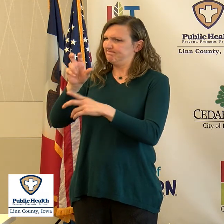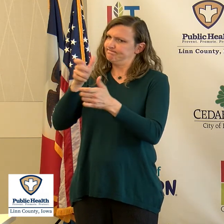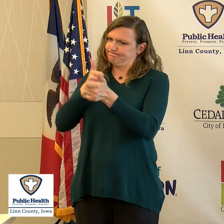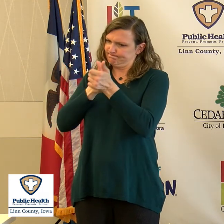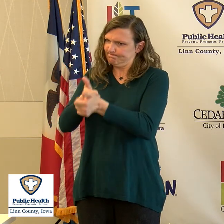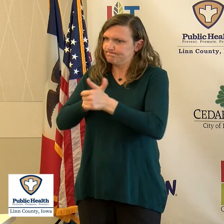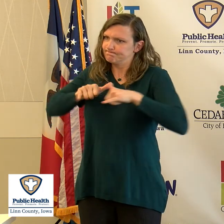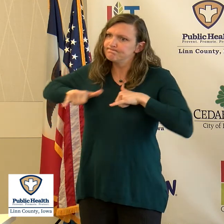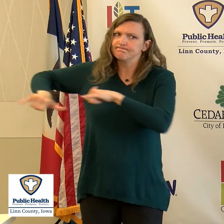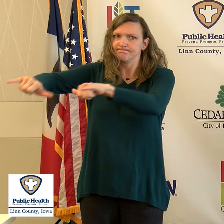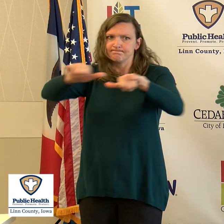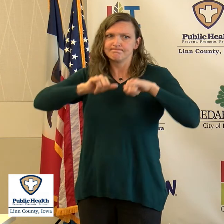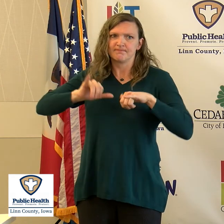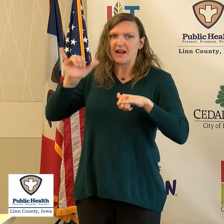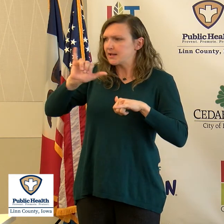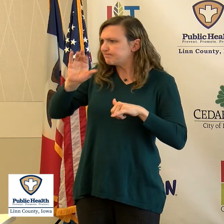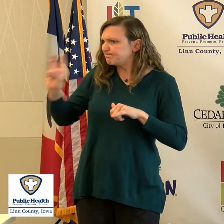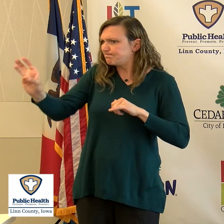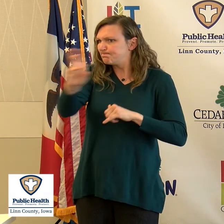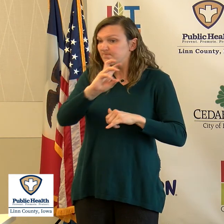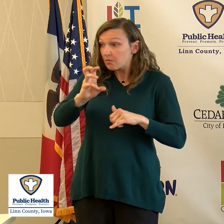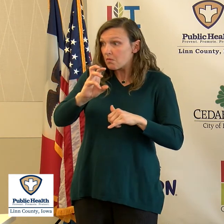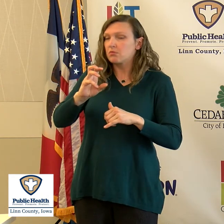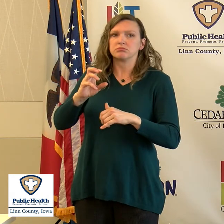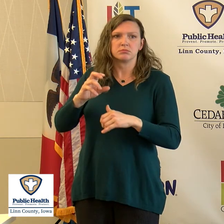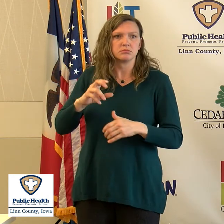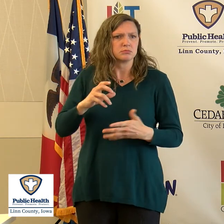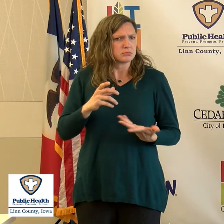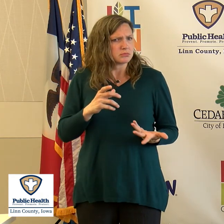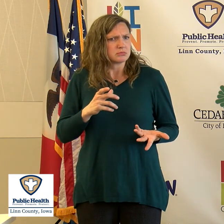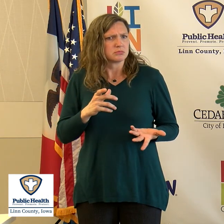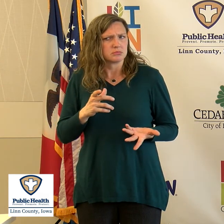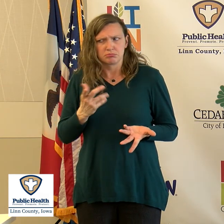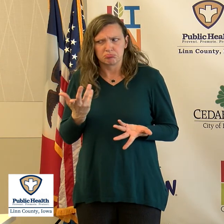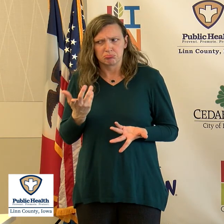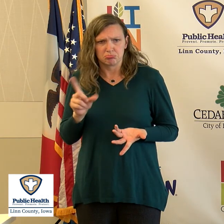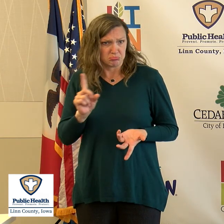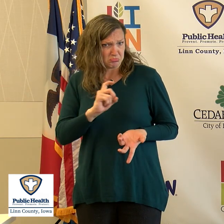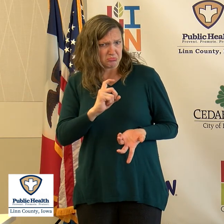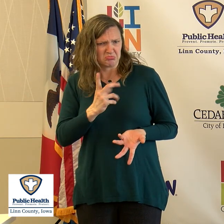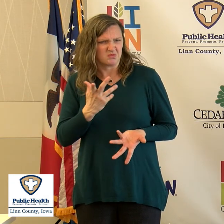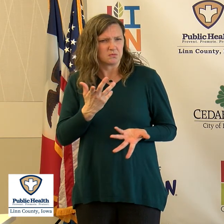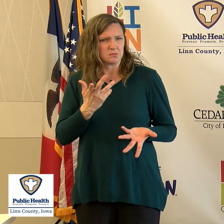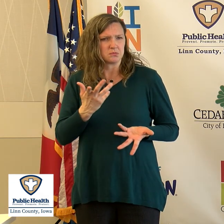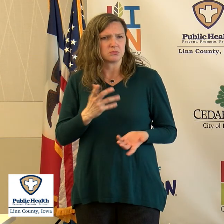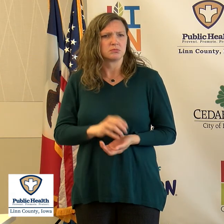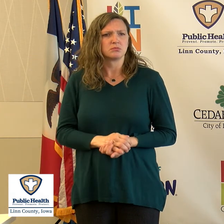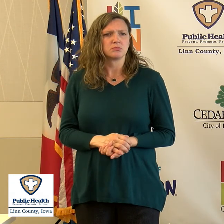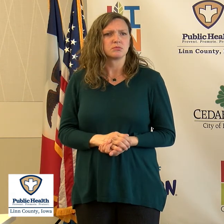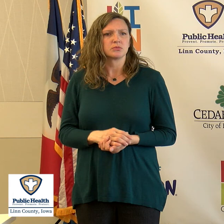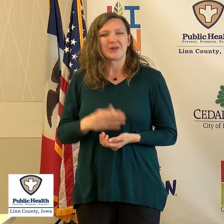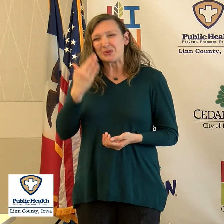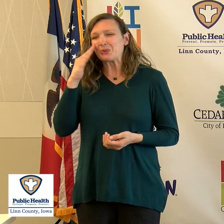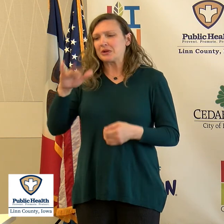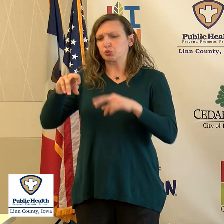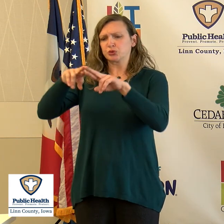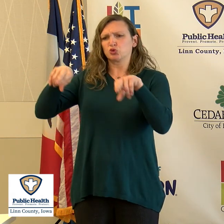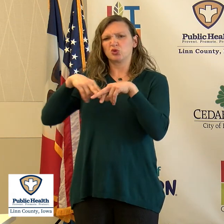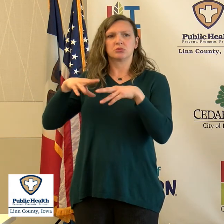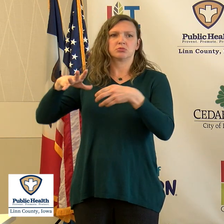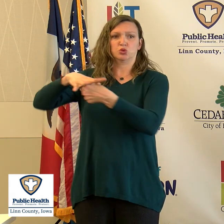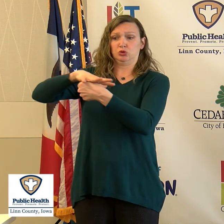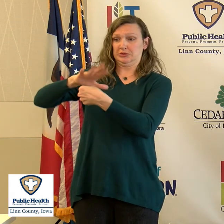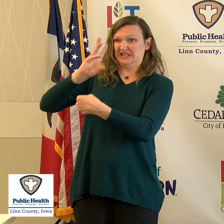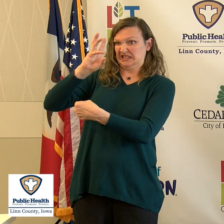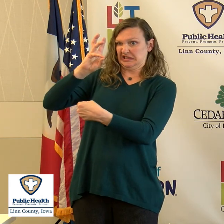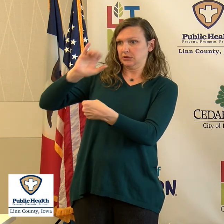So Mary's question is if there's coordination with the other counties that are part of Region 6 with this outbreak. So Mary,